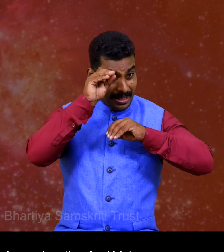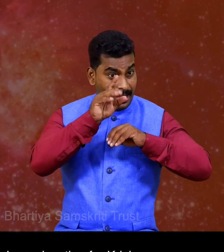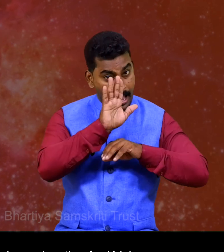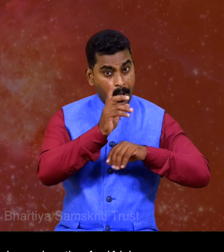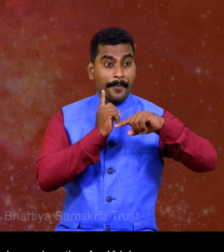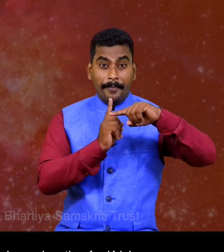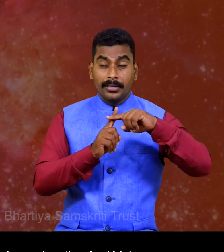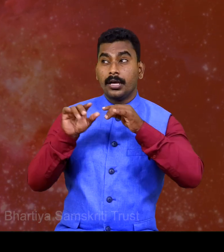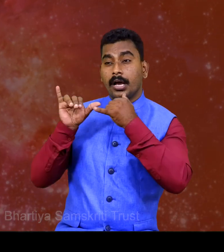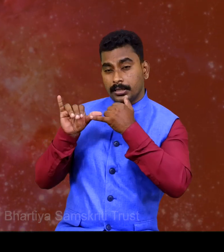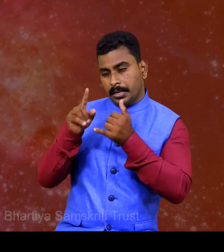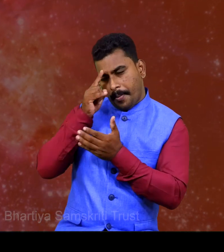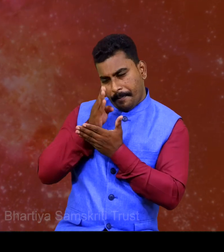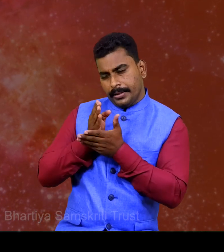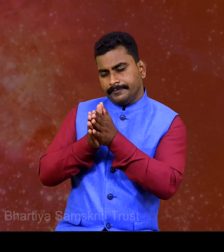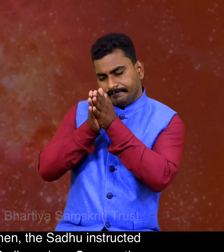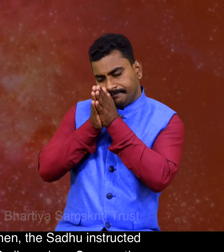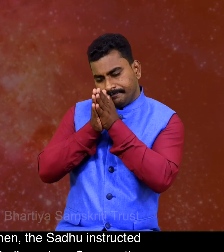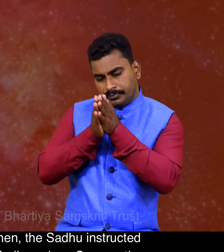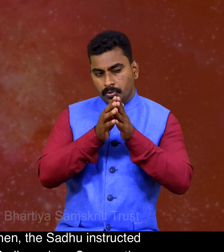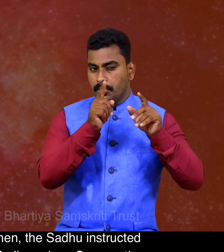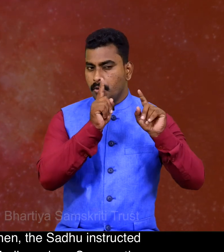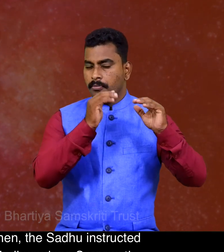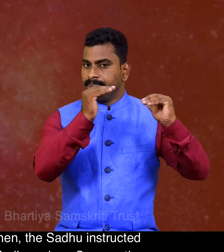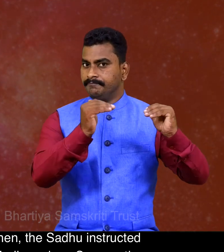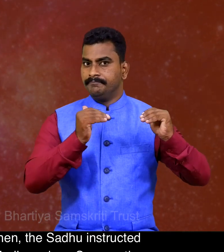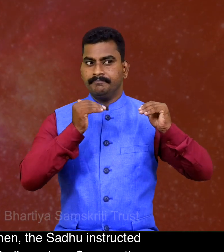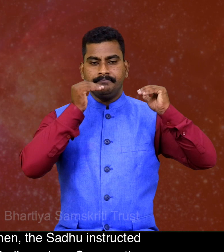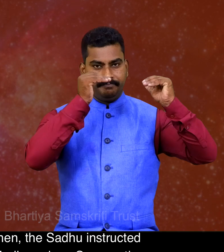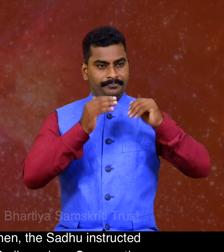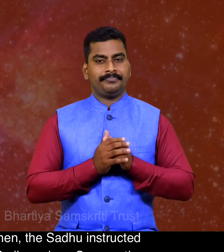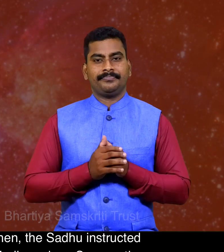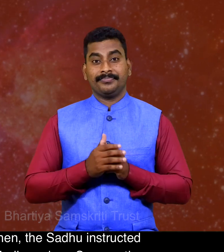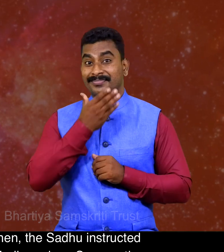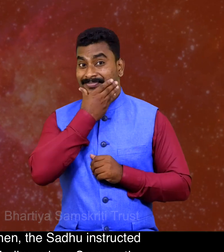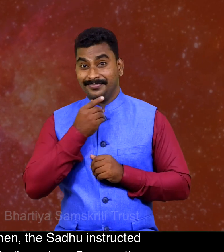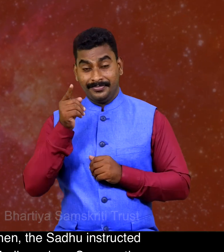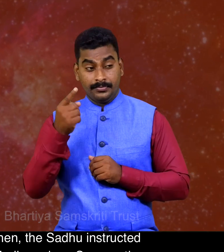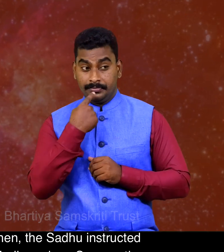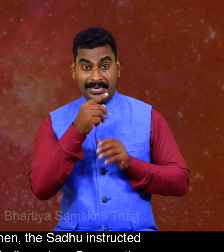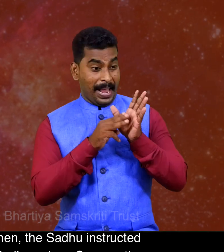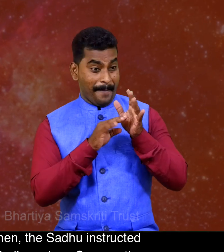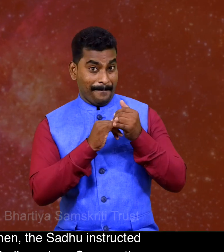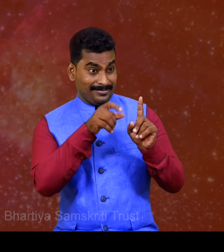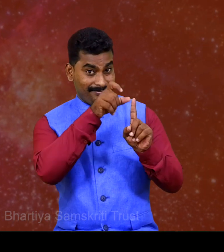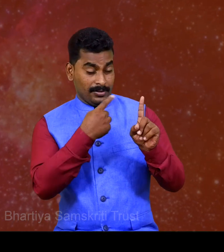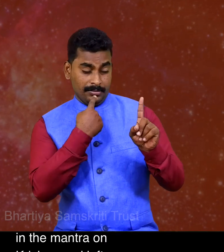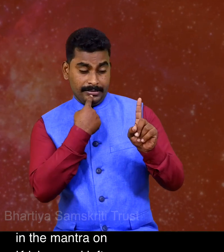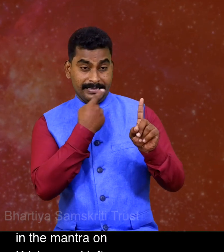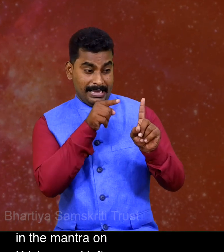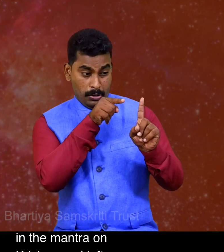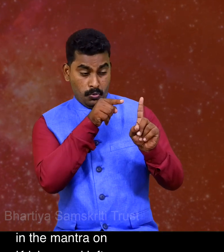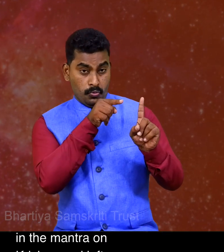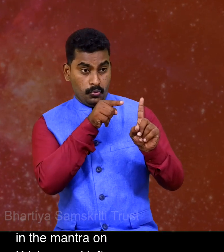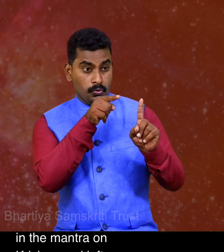devotion for Krishna." Then the sadhu instructed Madhusudana Saraswati